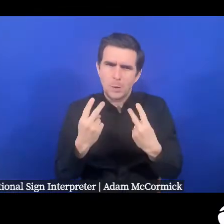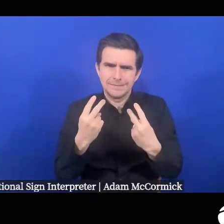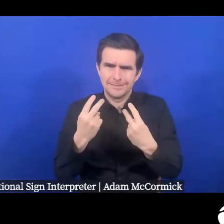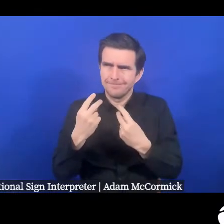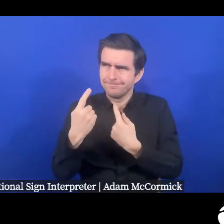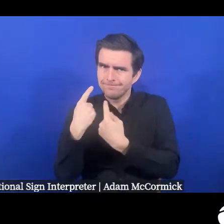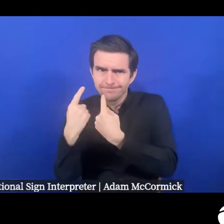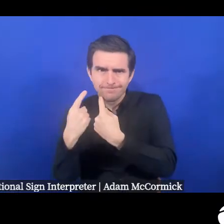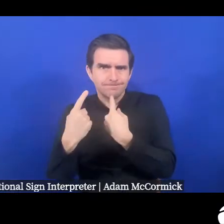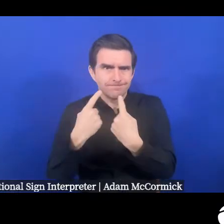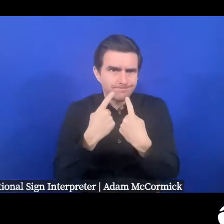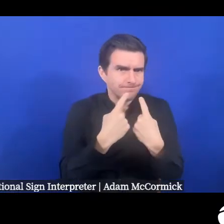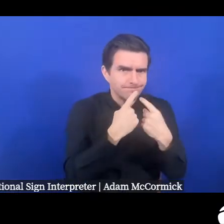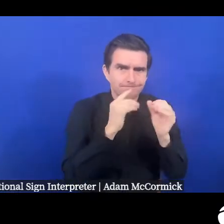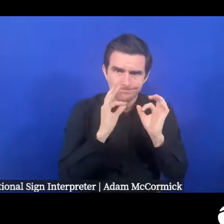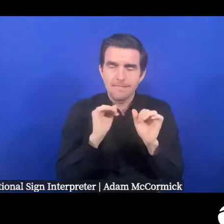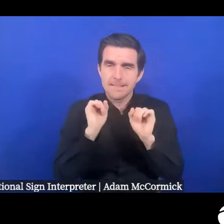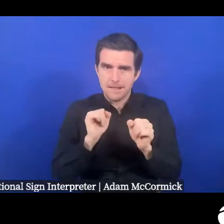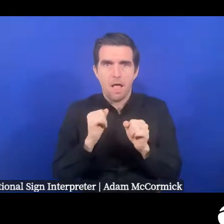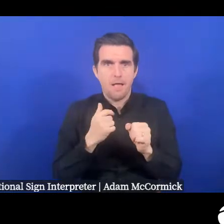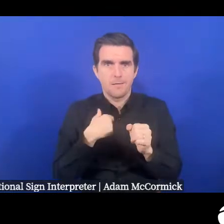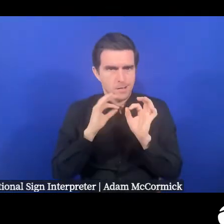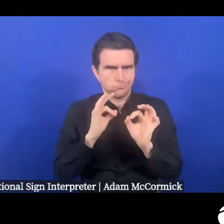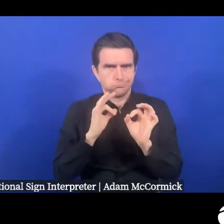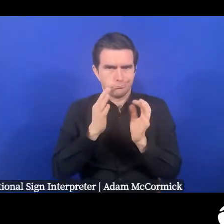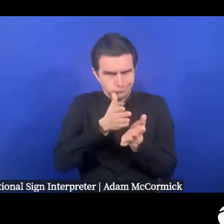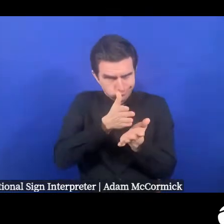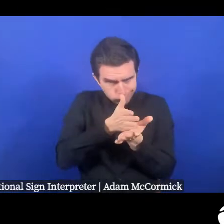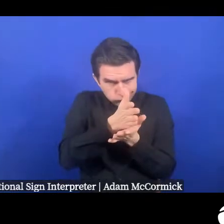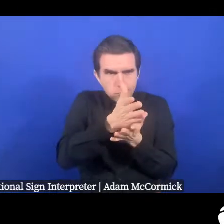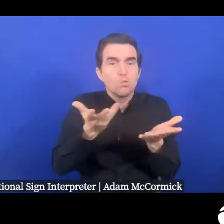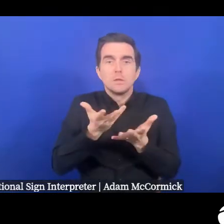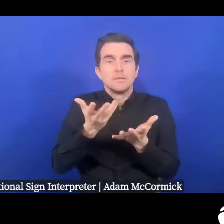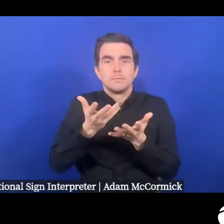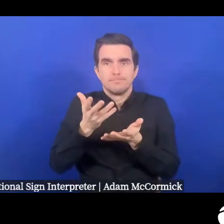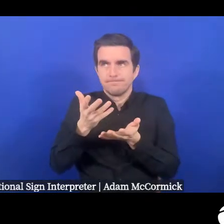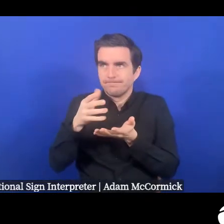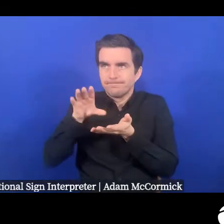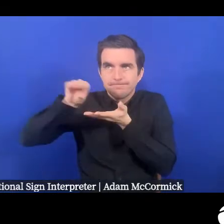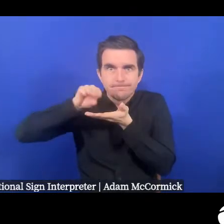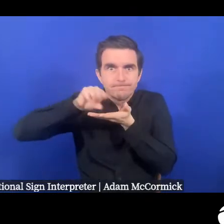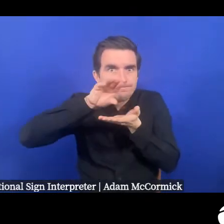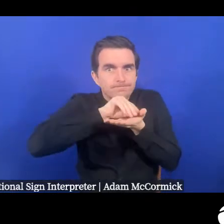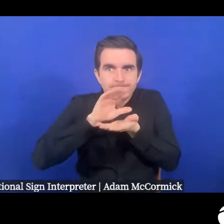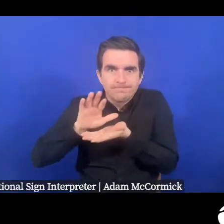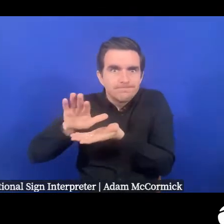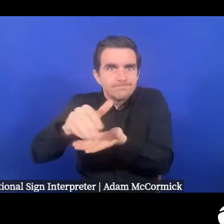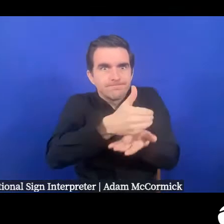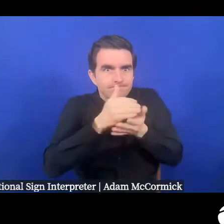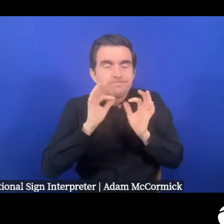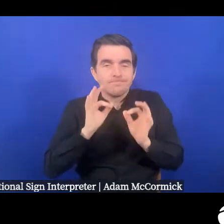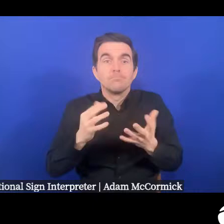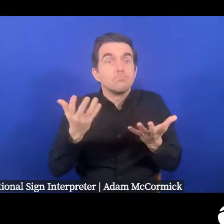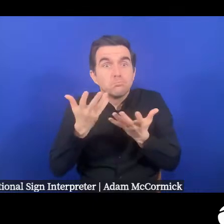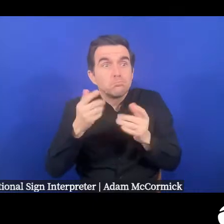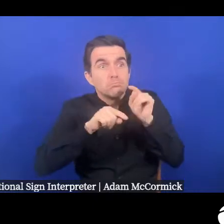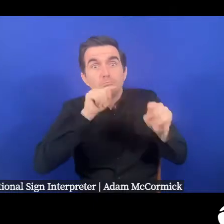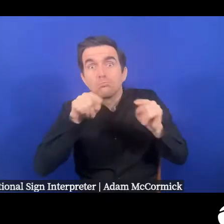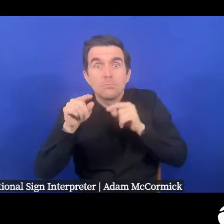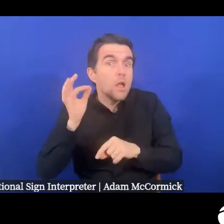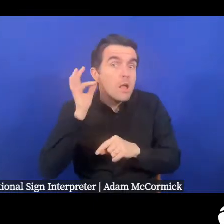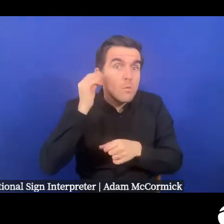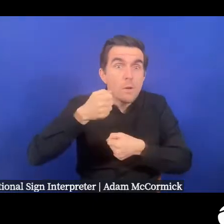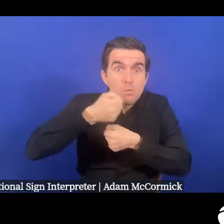they're having equality of income when they're not. And usually we know very well that it's not.